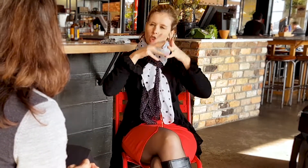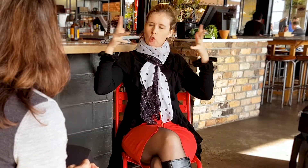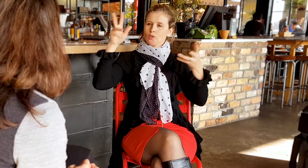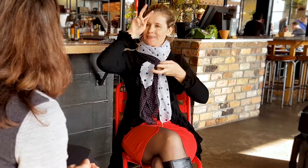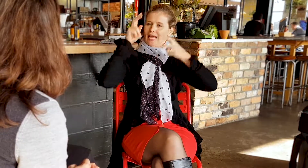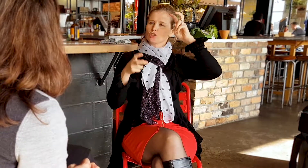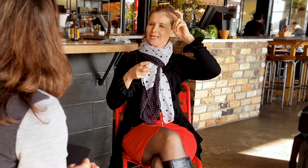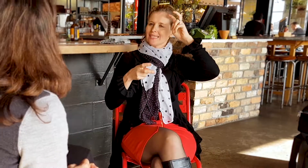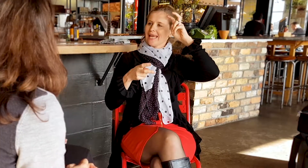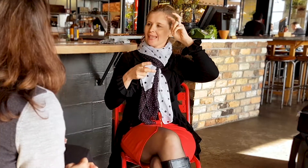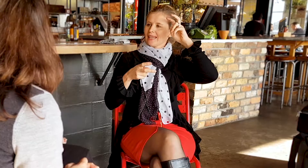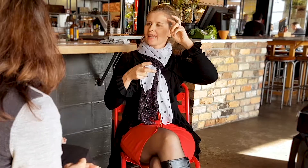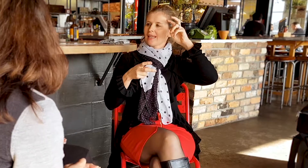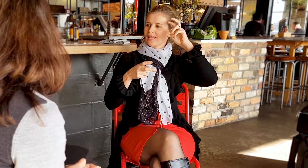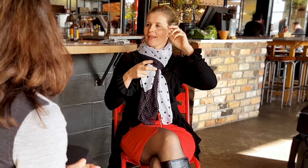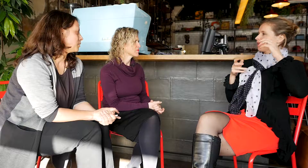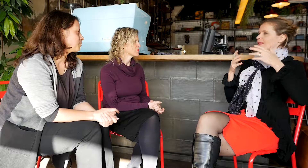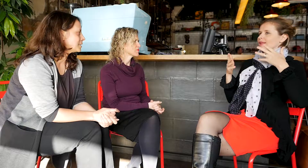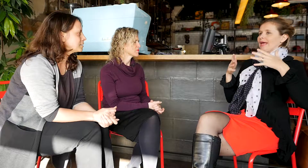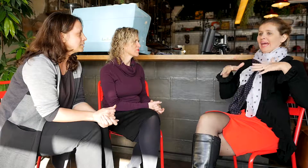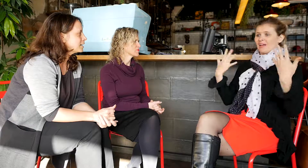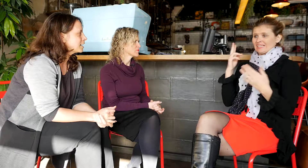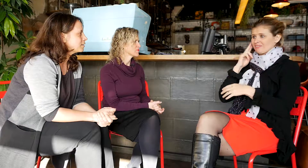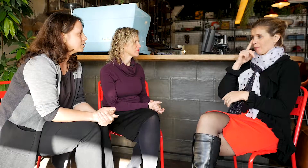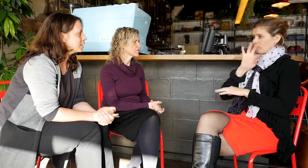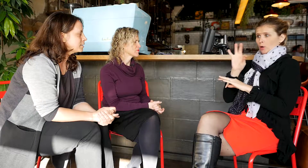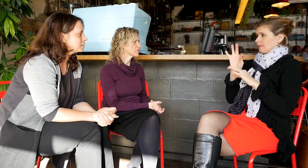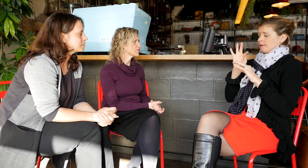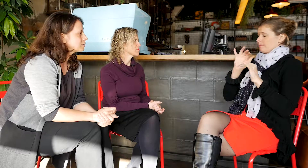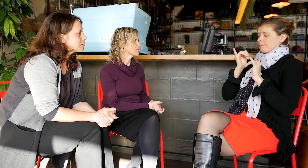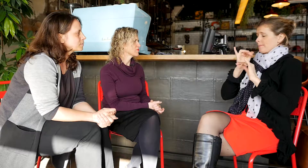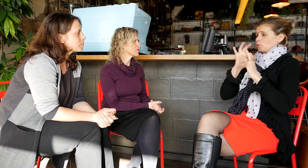get going with that. So there's a huge misunderstanding out there around this.